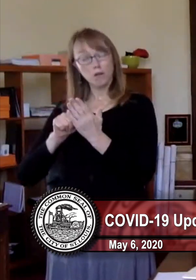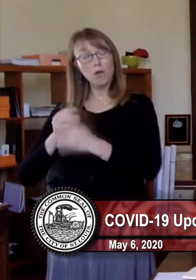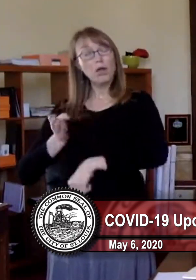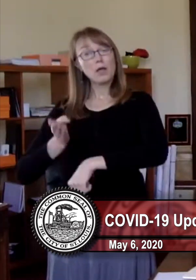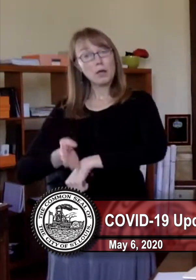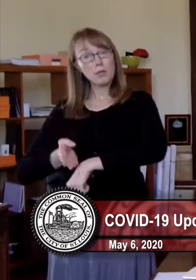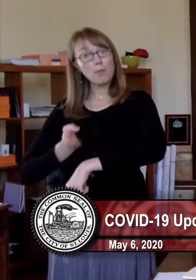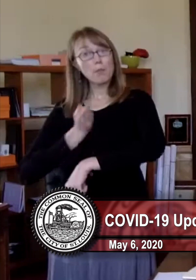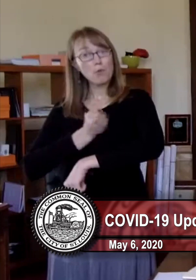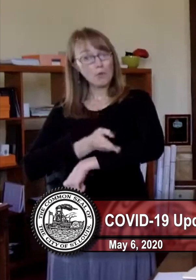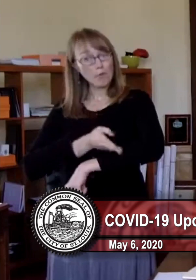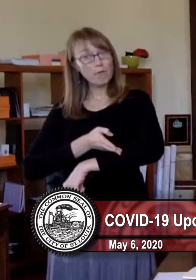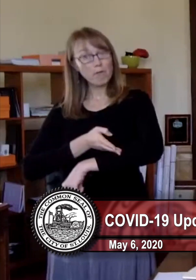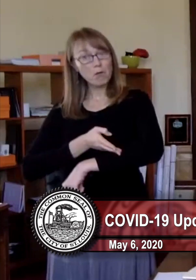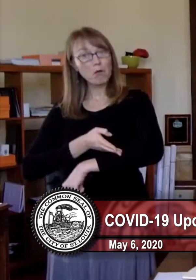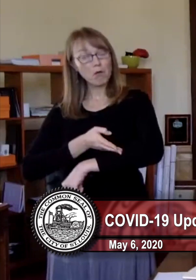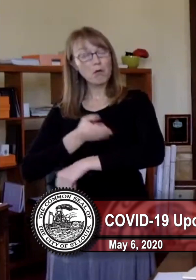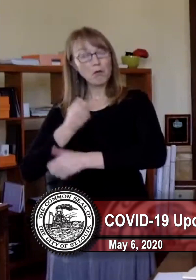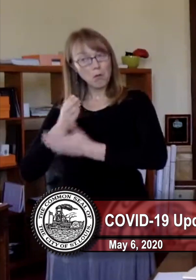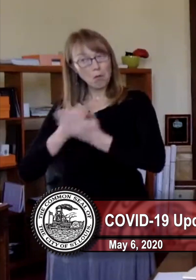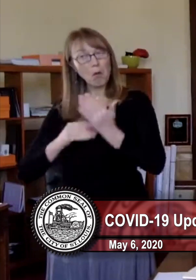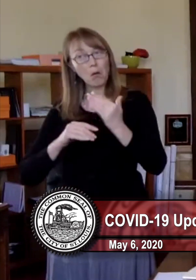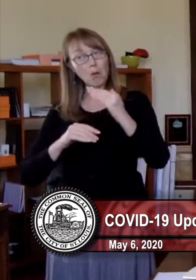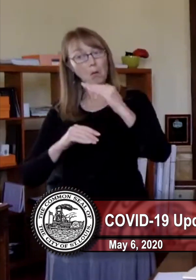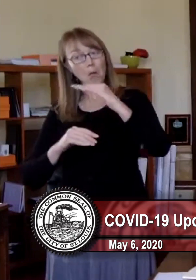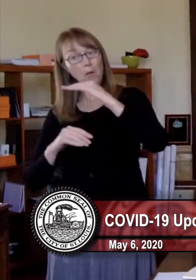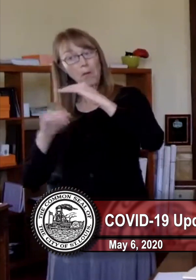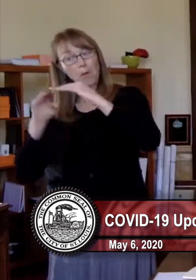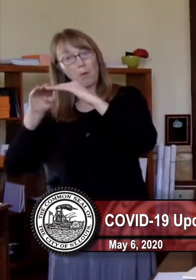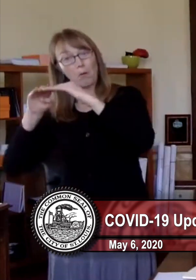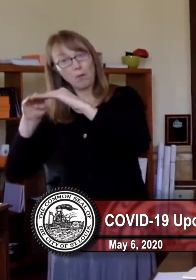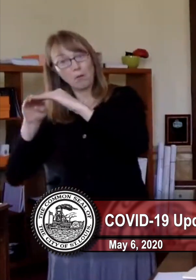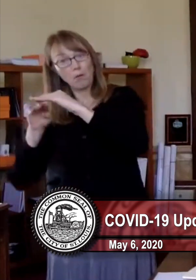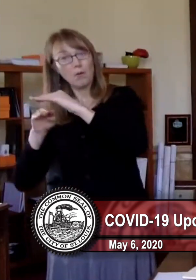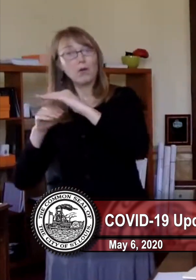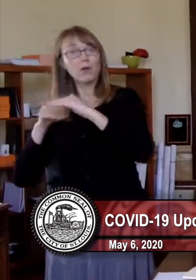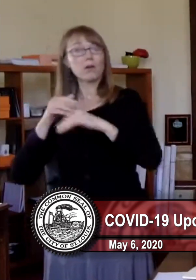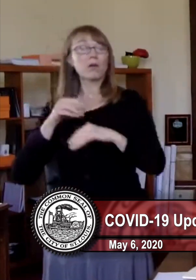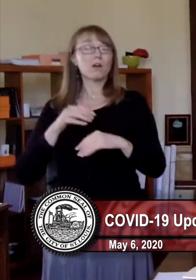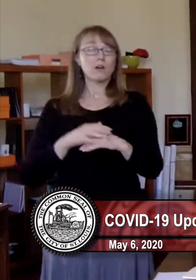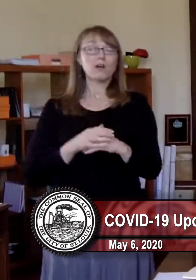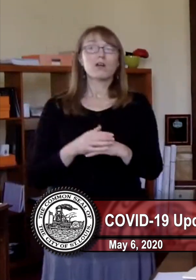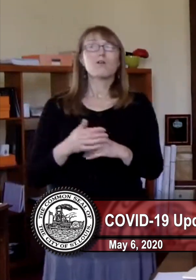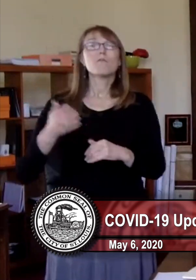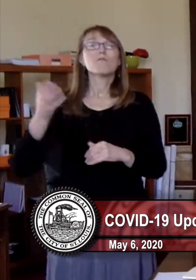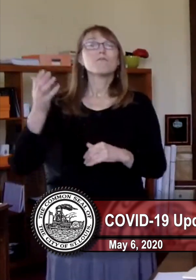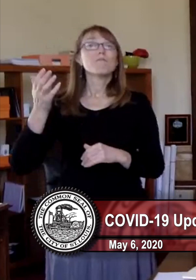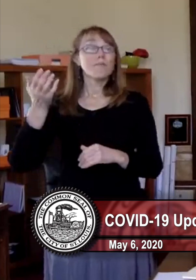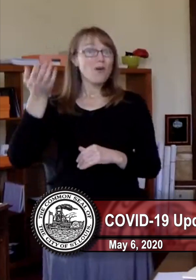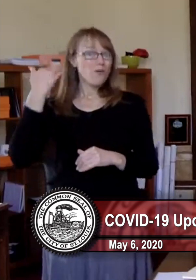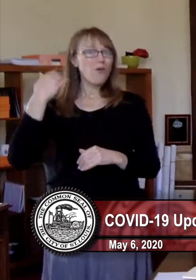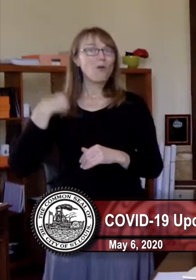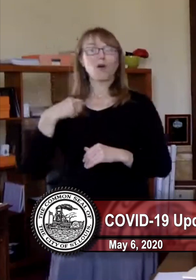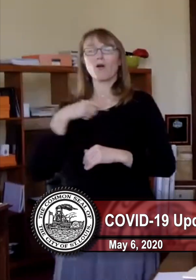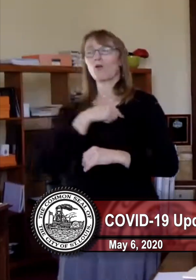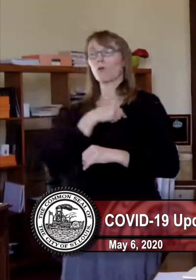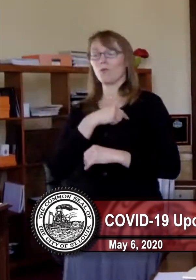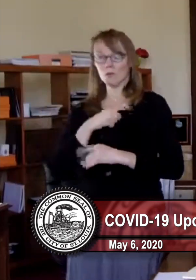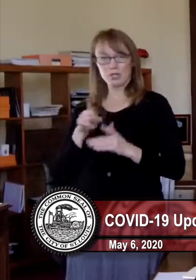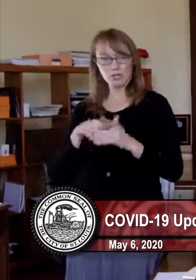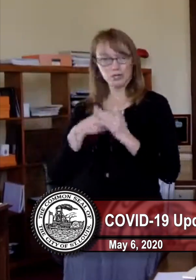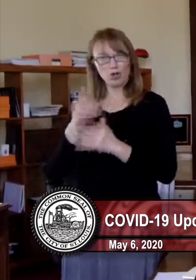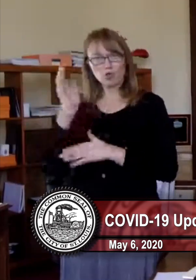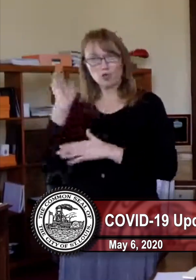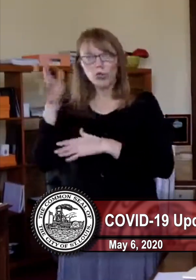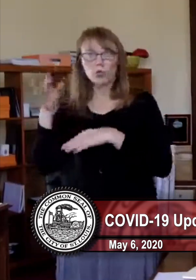said that when we initially began talking about this, we talked a lot about testing, but we all know that we actually